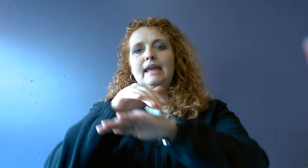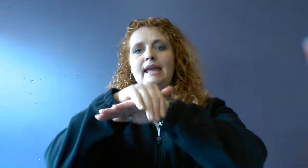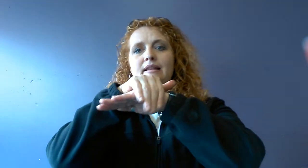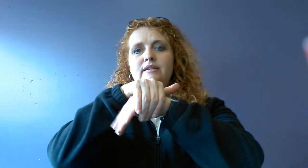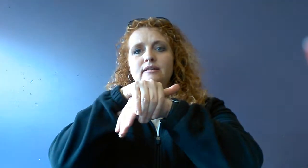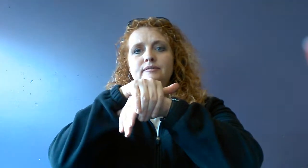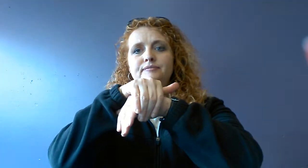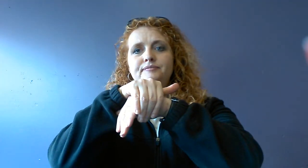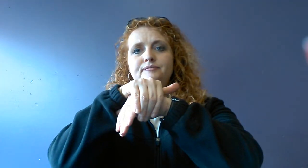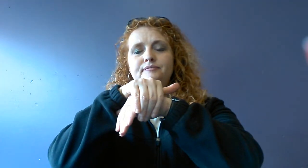England.